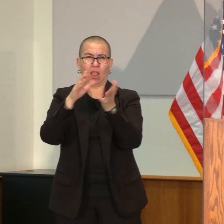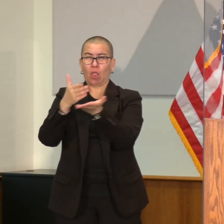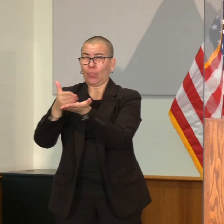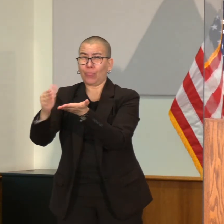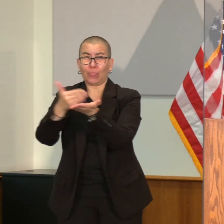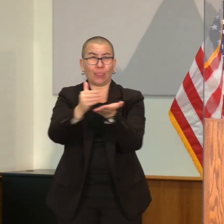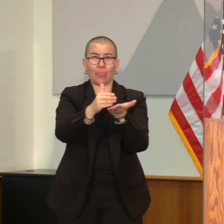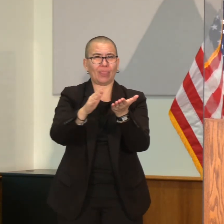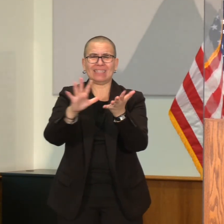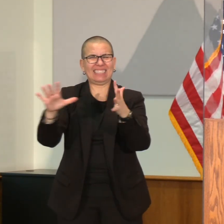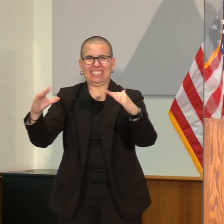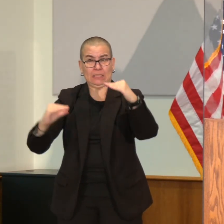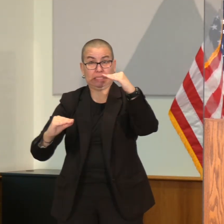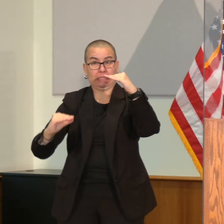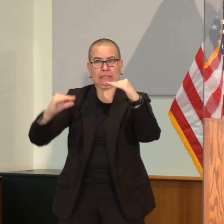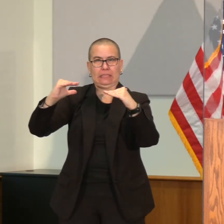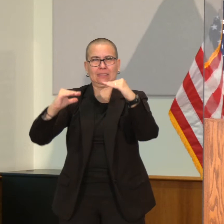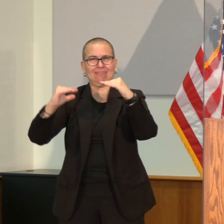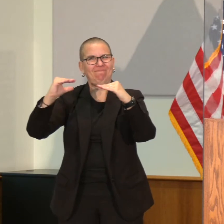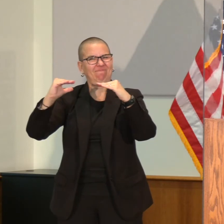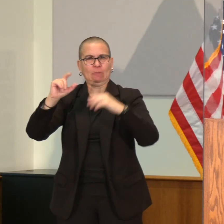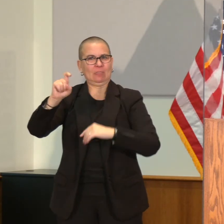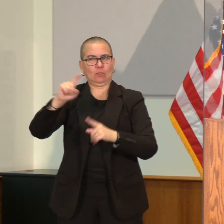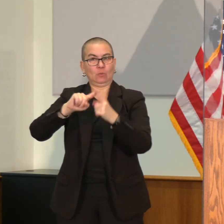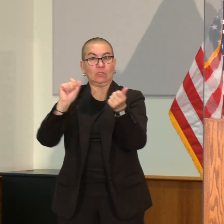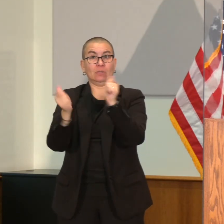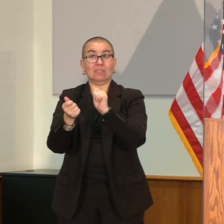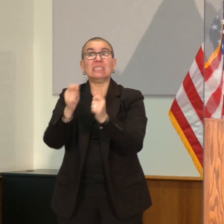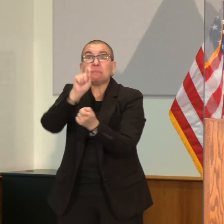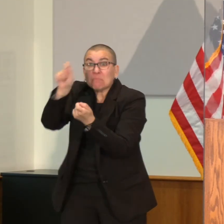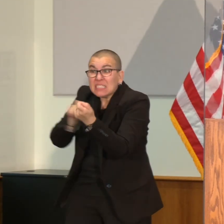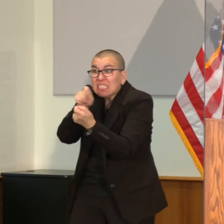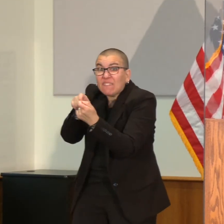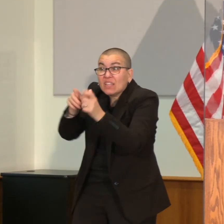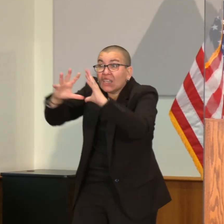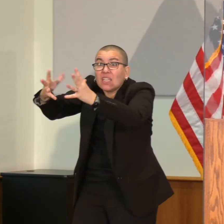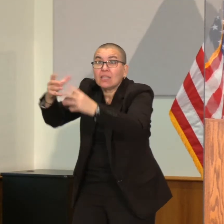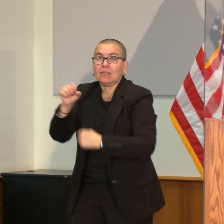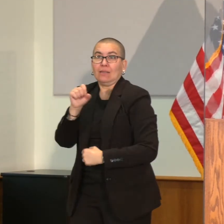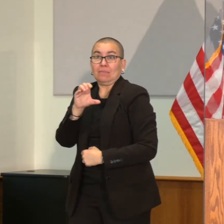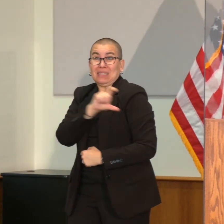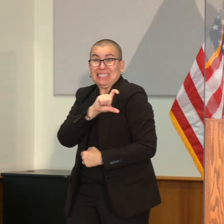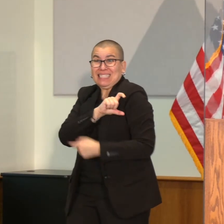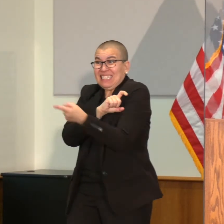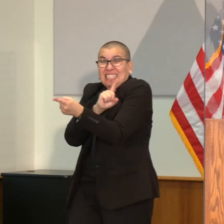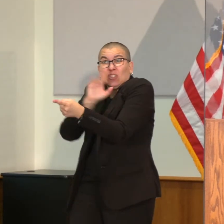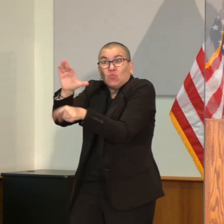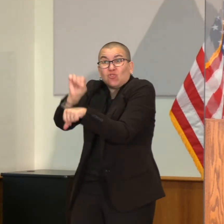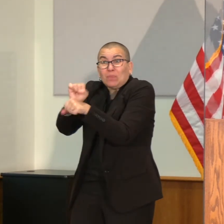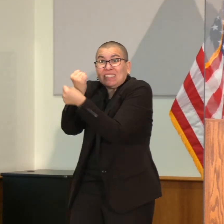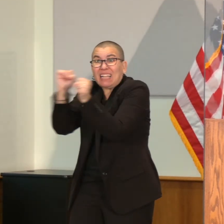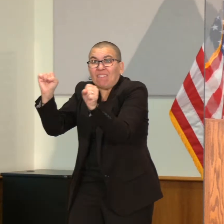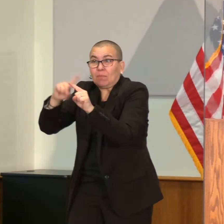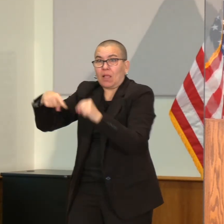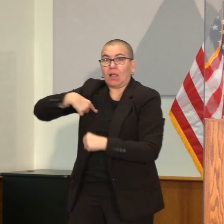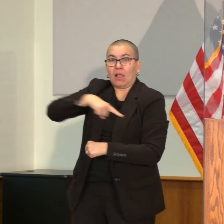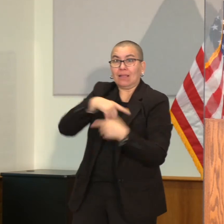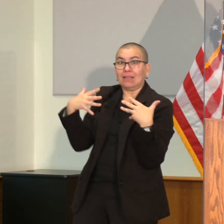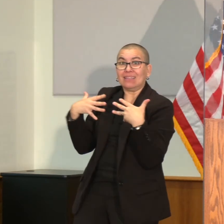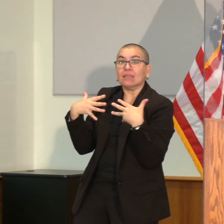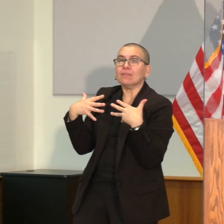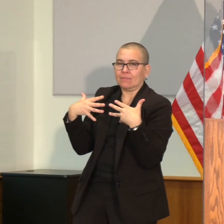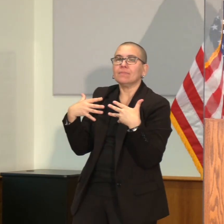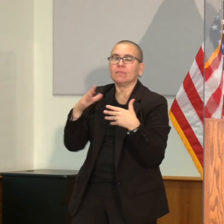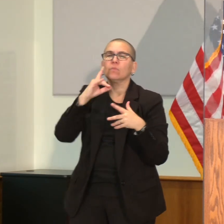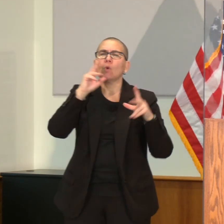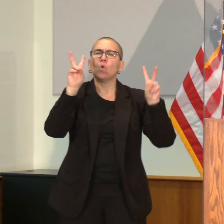that we see in our corrections and our public safety systems. There is a wise saying, it's never the